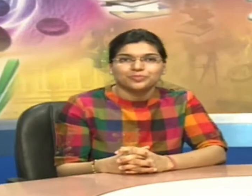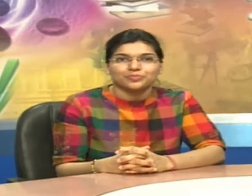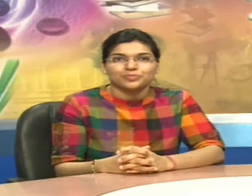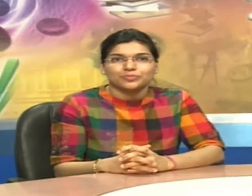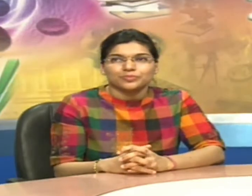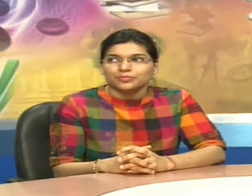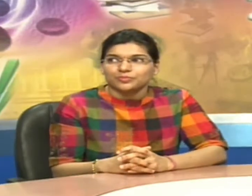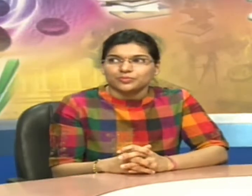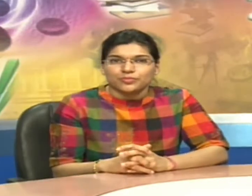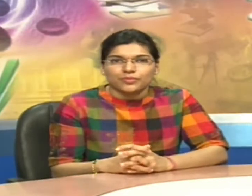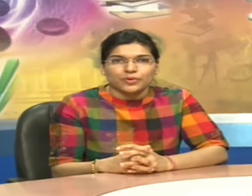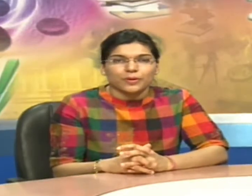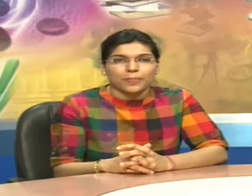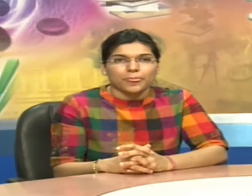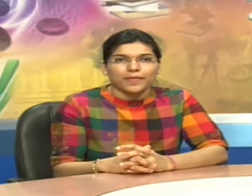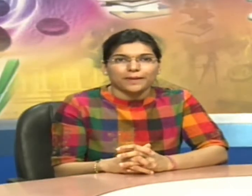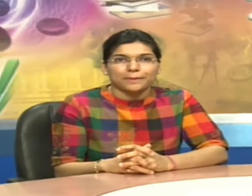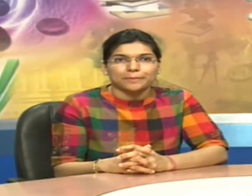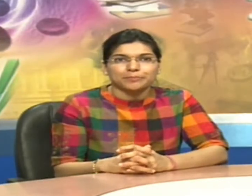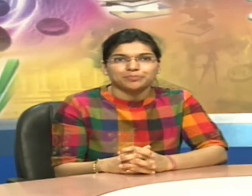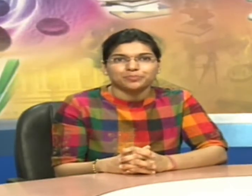form sentence. I will show you.